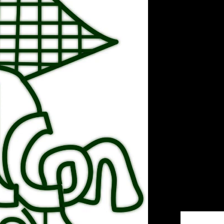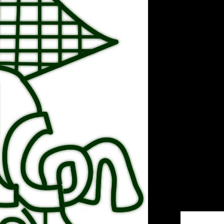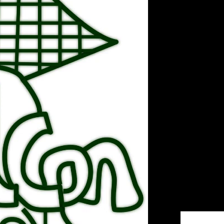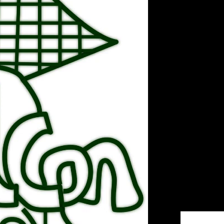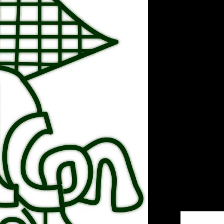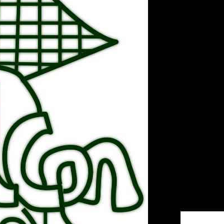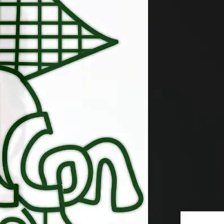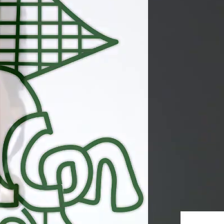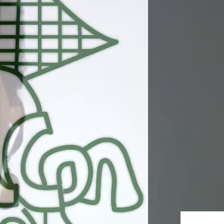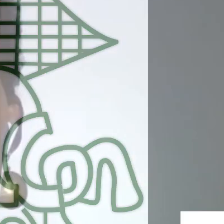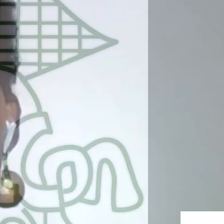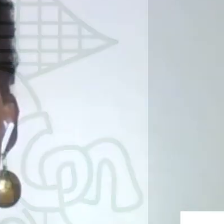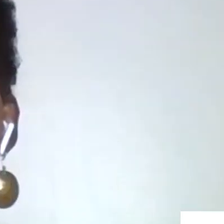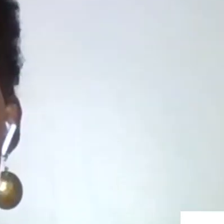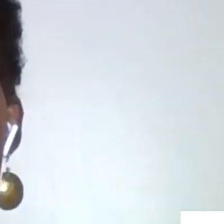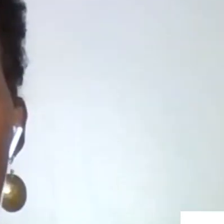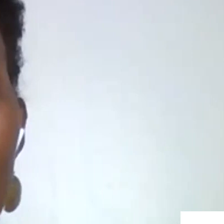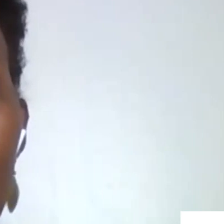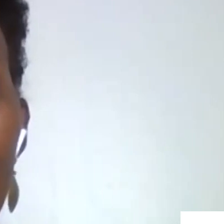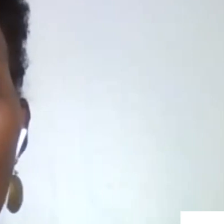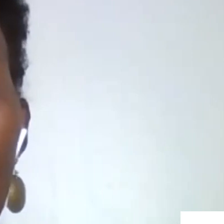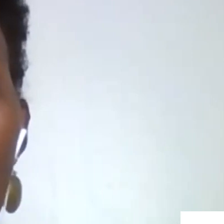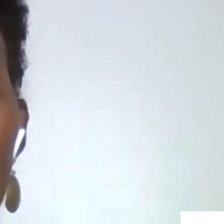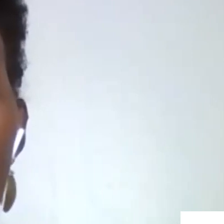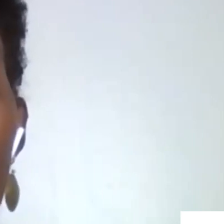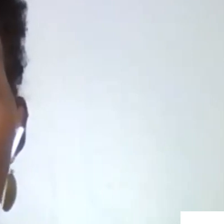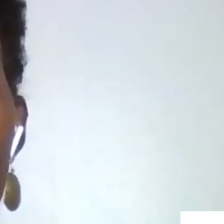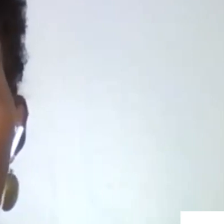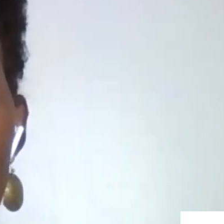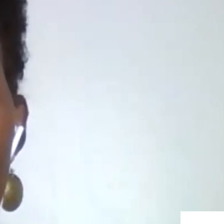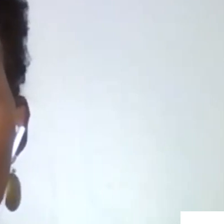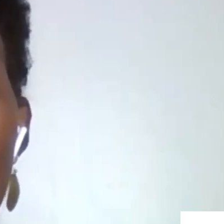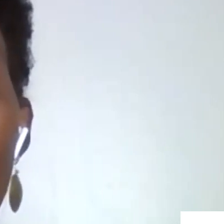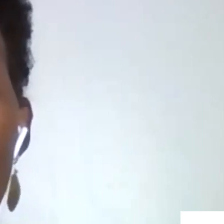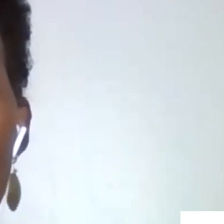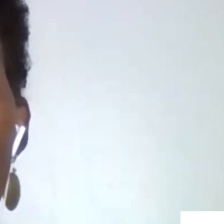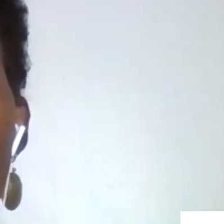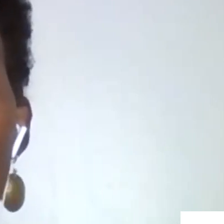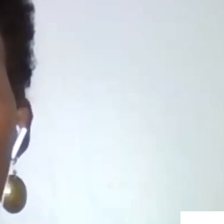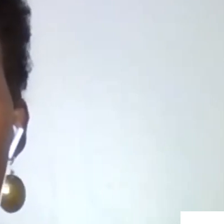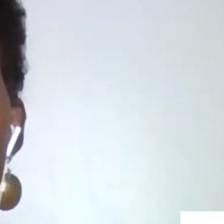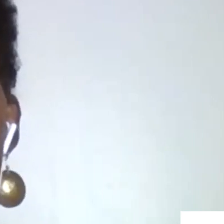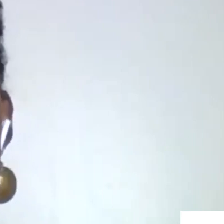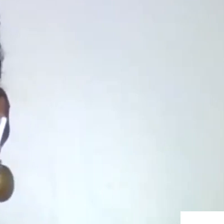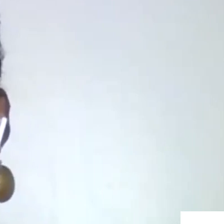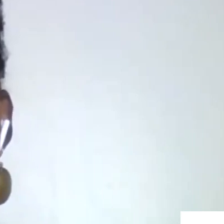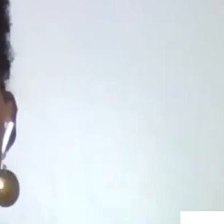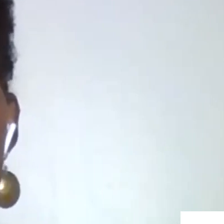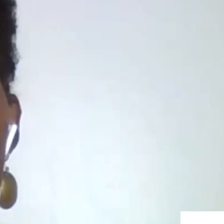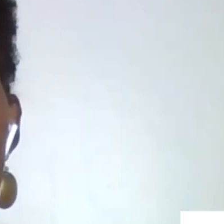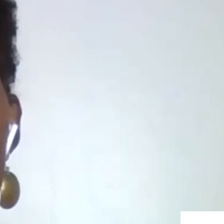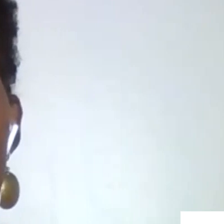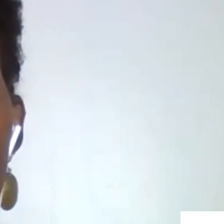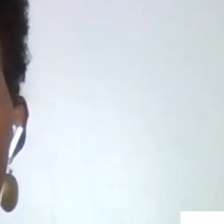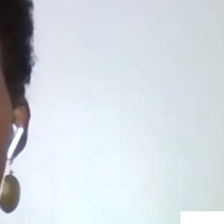parts of the country. They provide both residential and commercial land for investors, individuals, and groups. They also offer